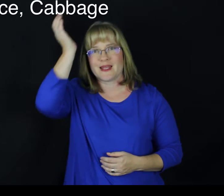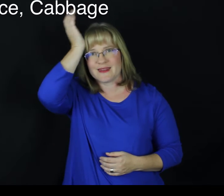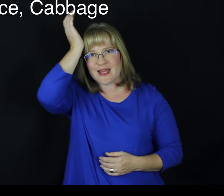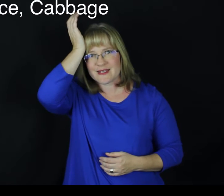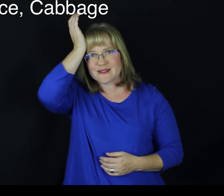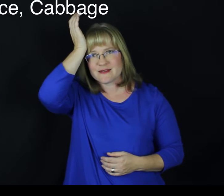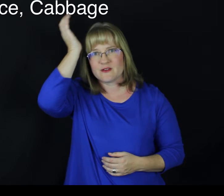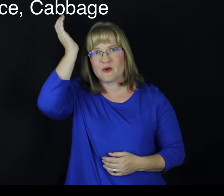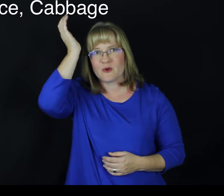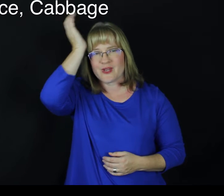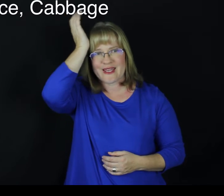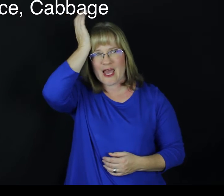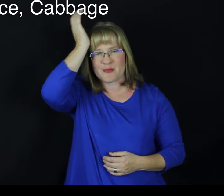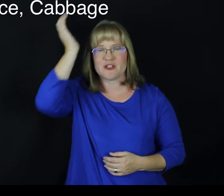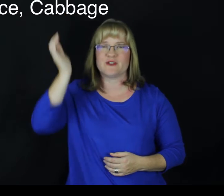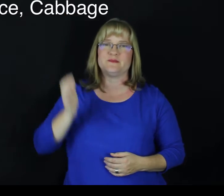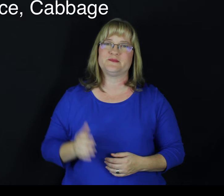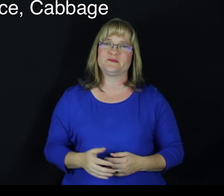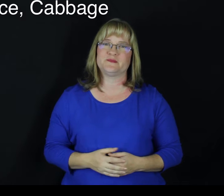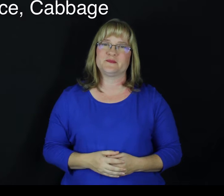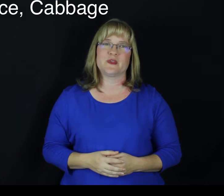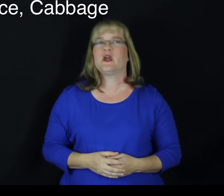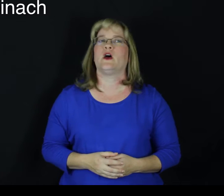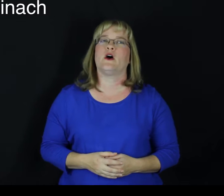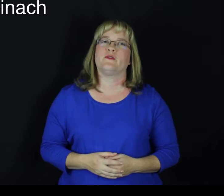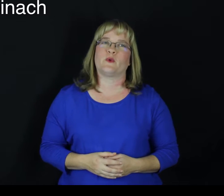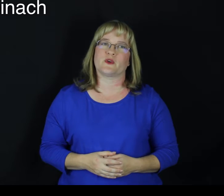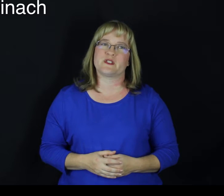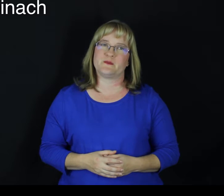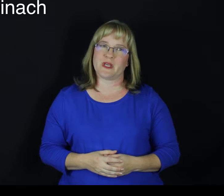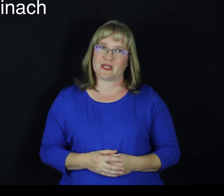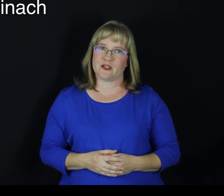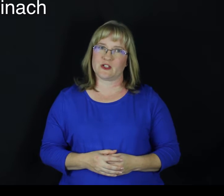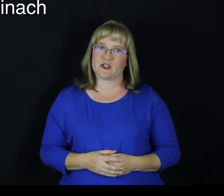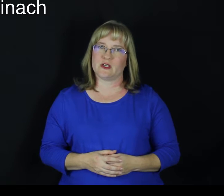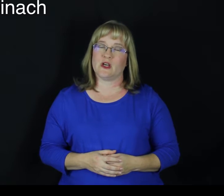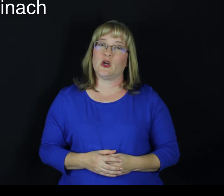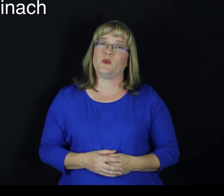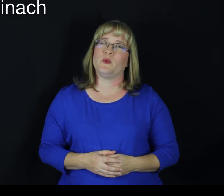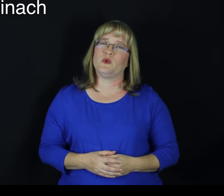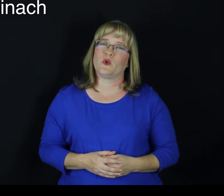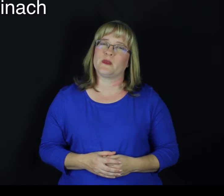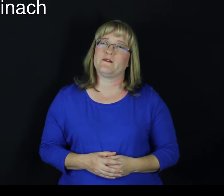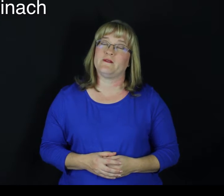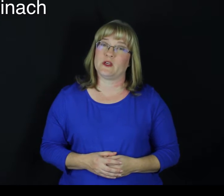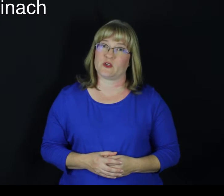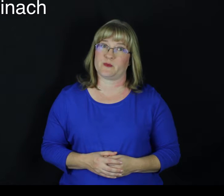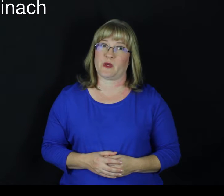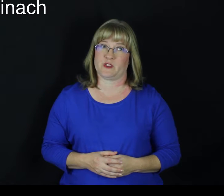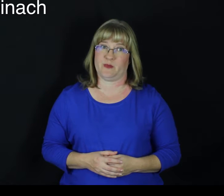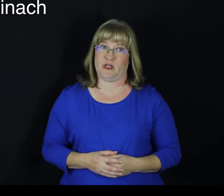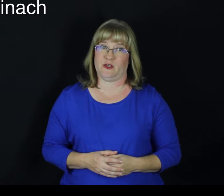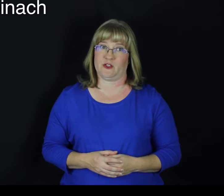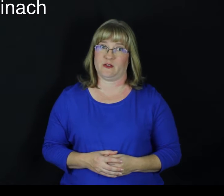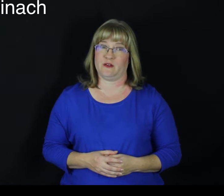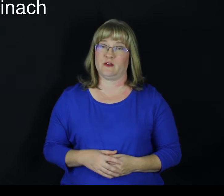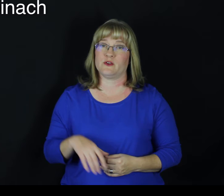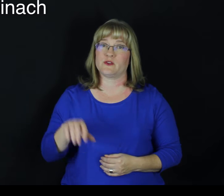But lettuce or cabbage. For spinach, we would normally fingerspell spinach.